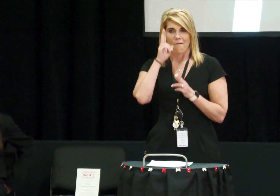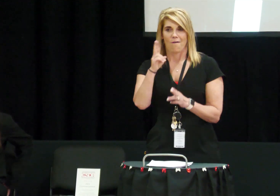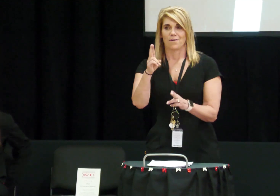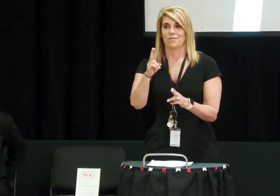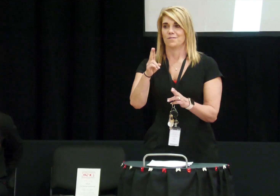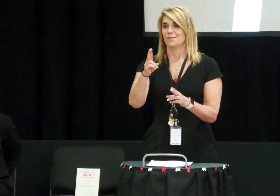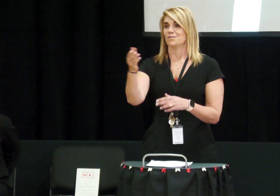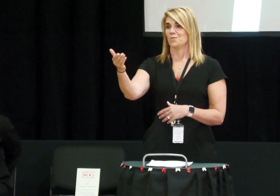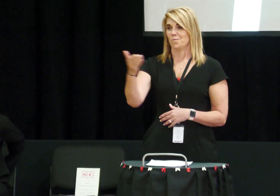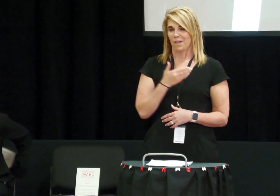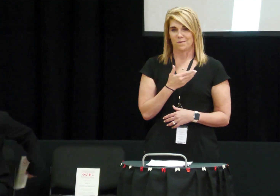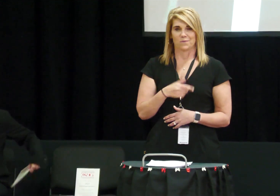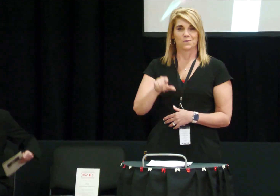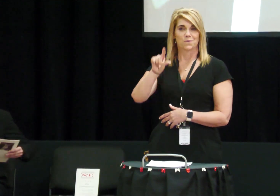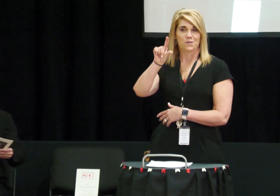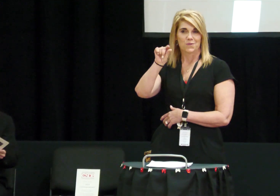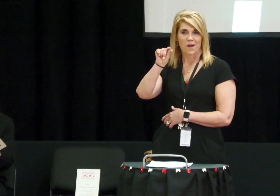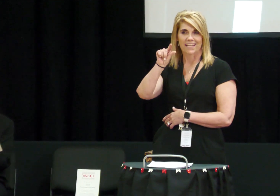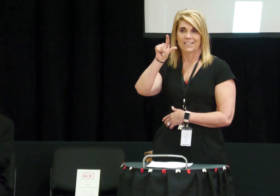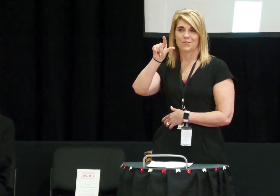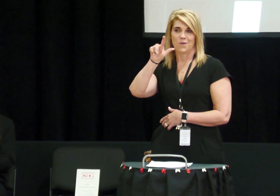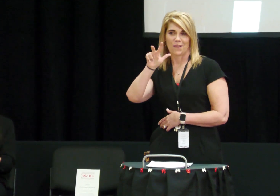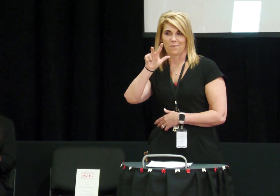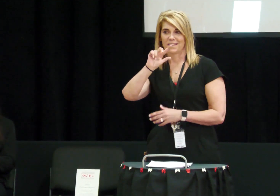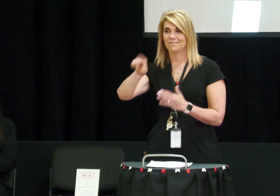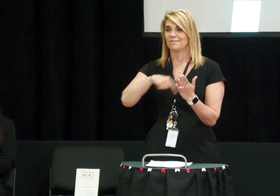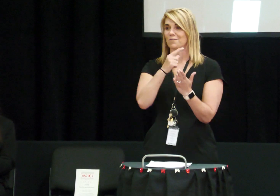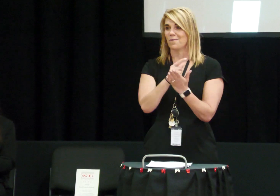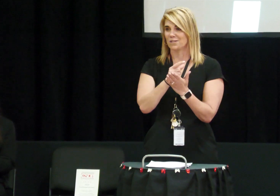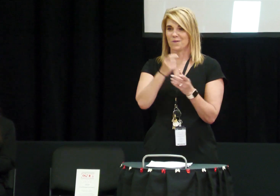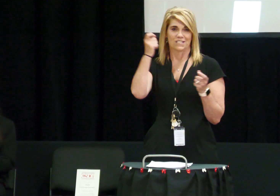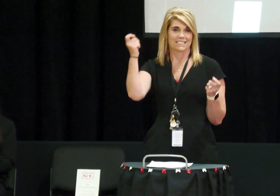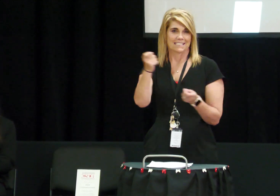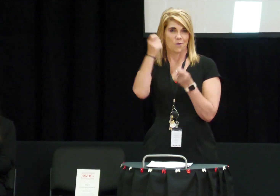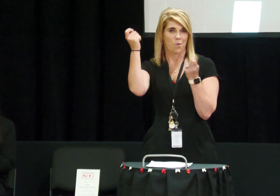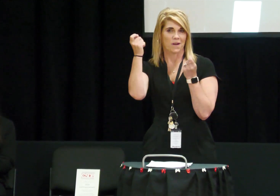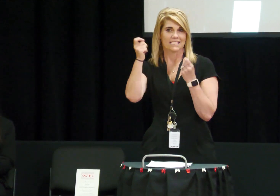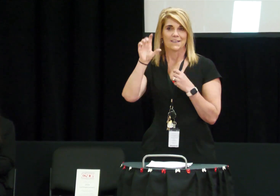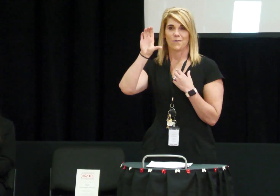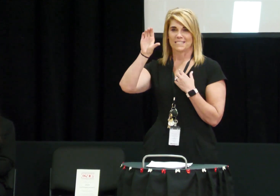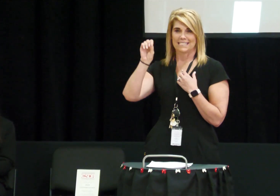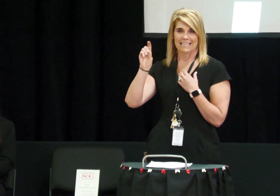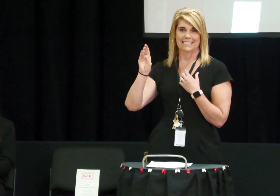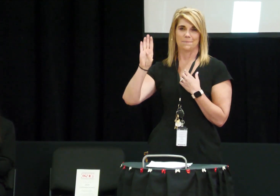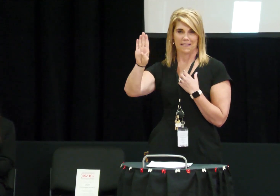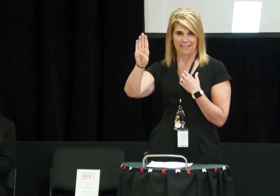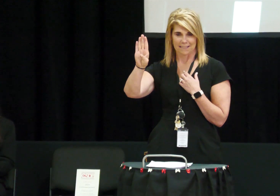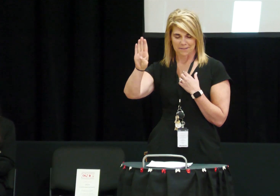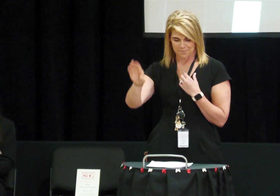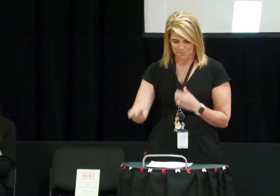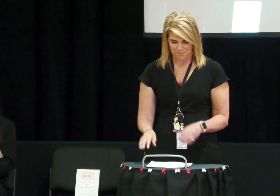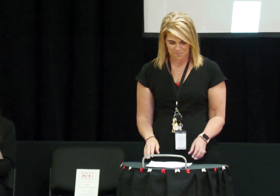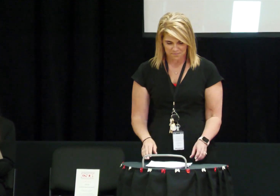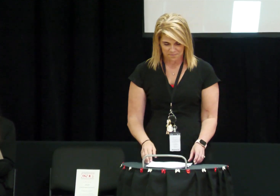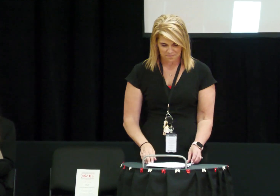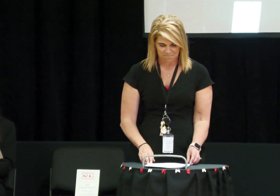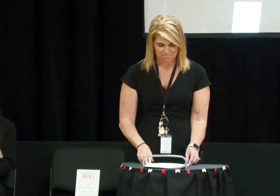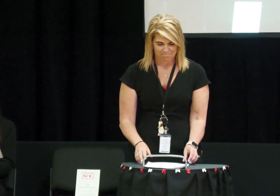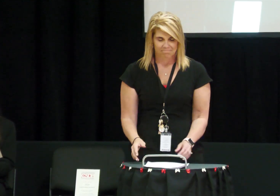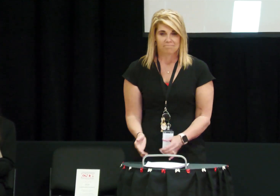extraordinary graduates of the Colorado School for the Deaf and the Blind. It is my honor to welcome you the 2023